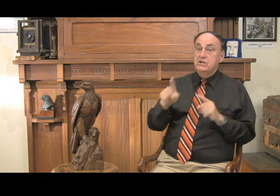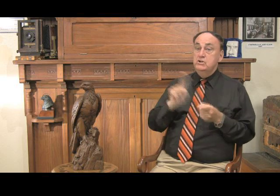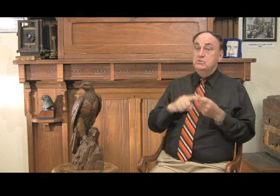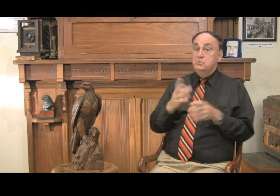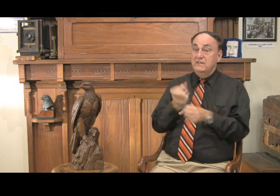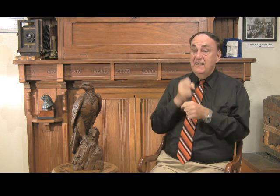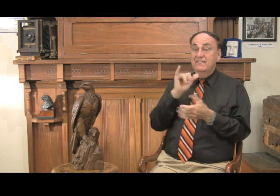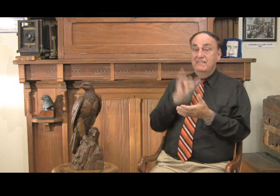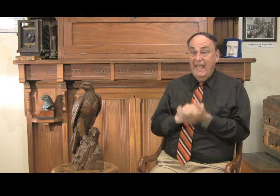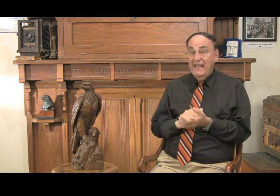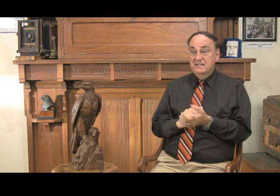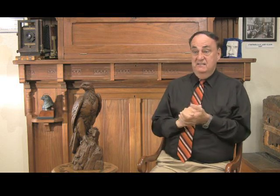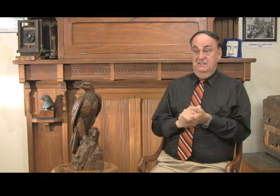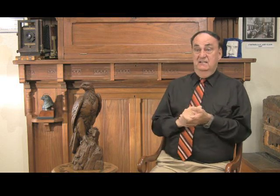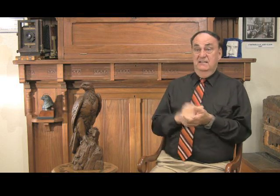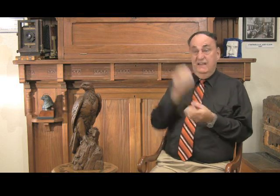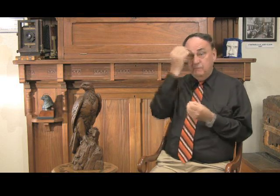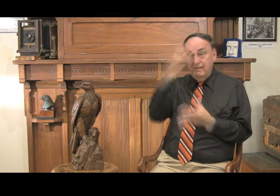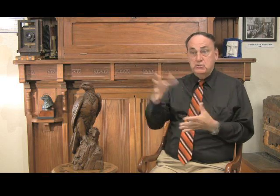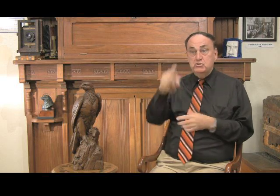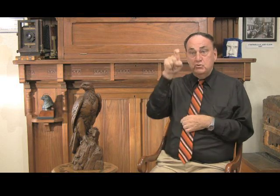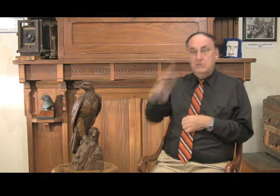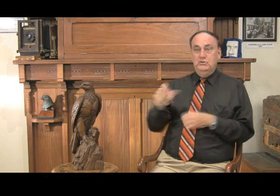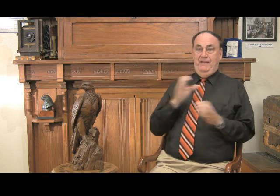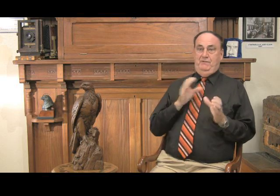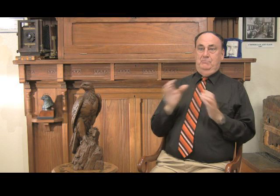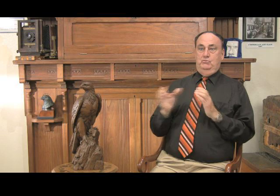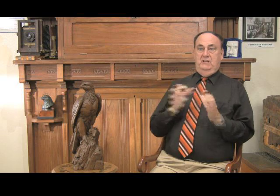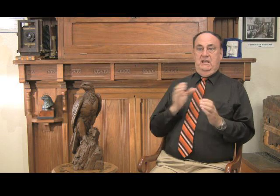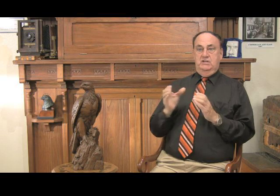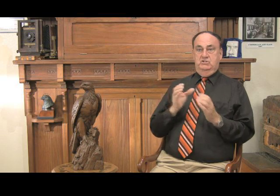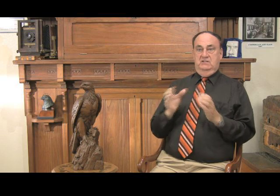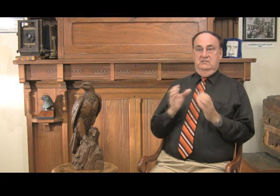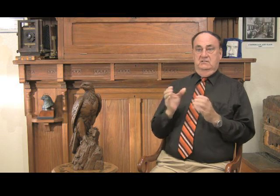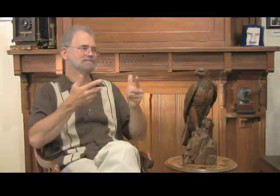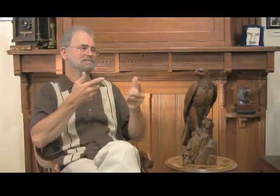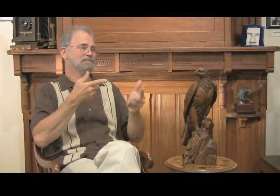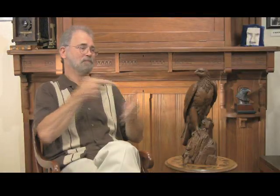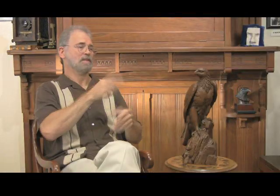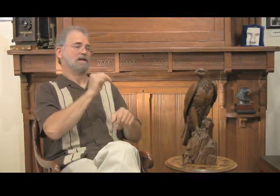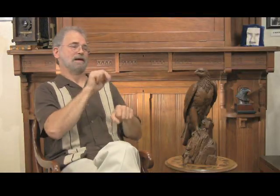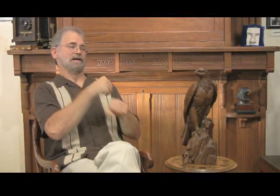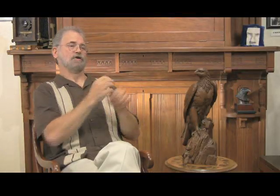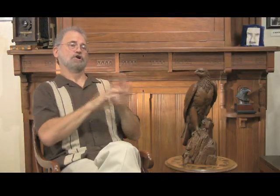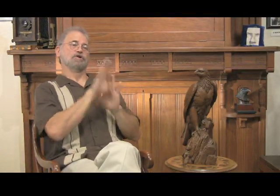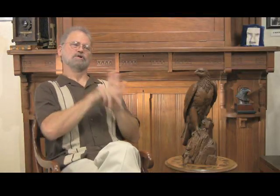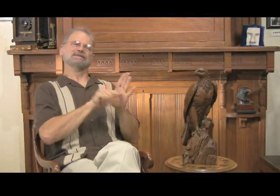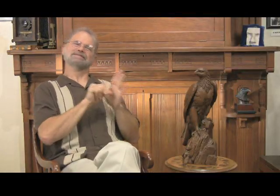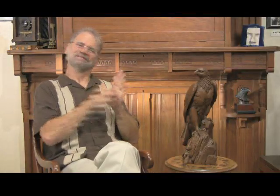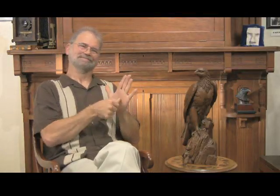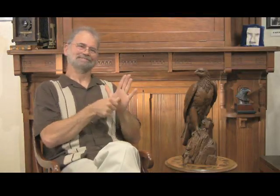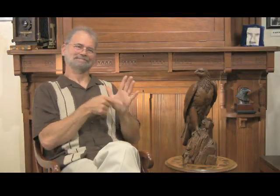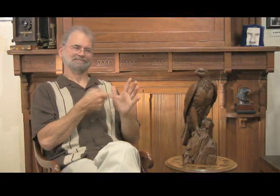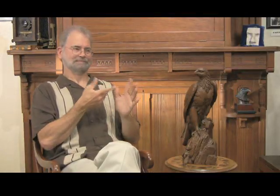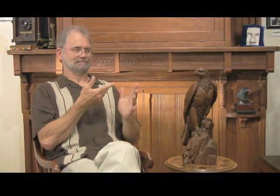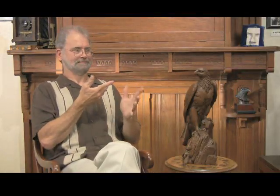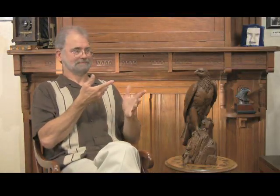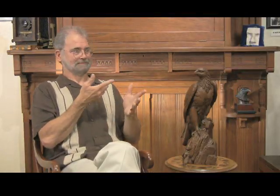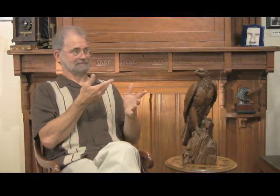to get that information, you have to have communication. In Unlocking the Curriculum, the